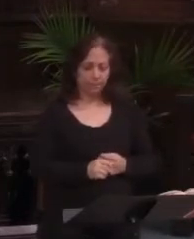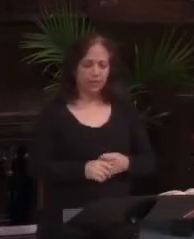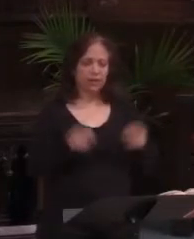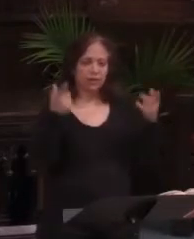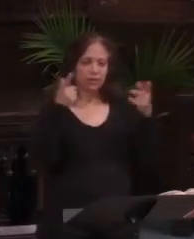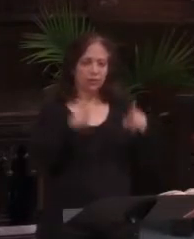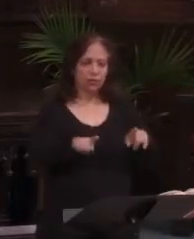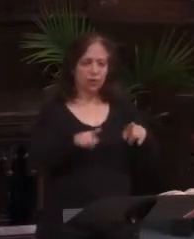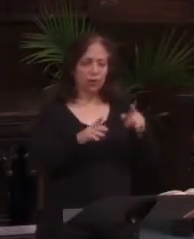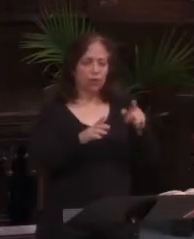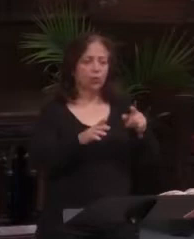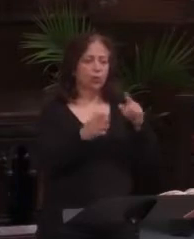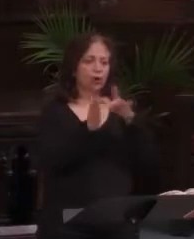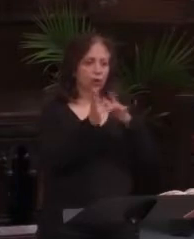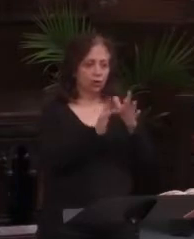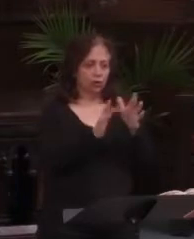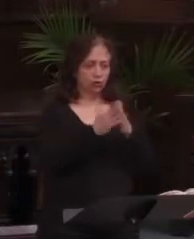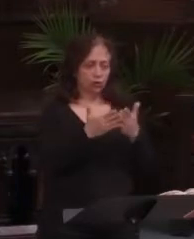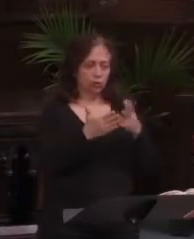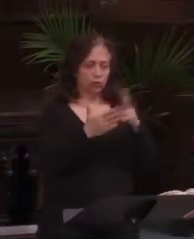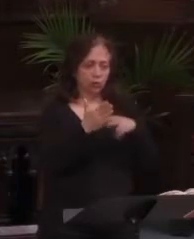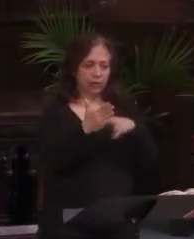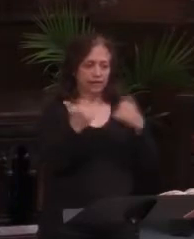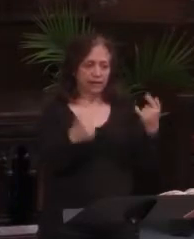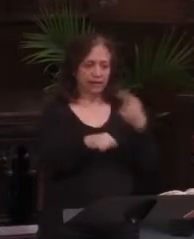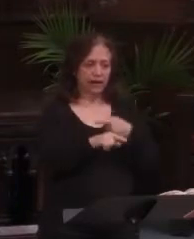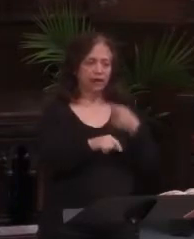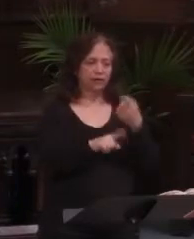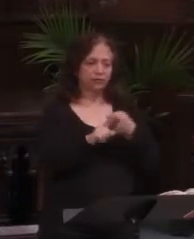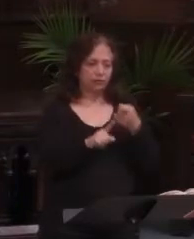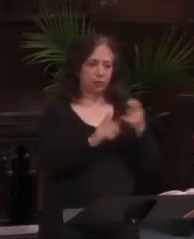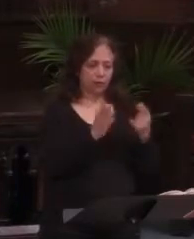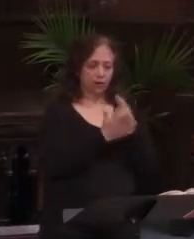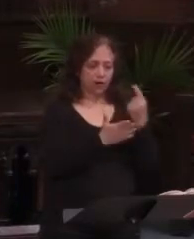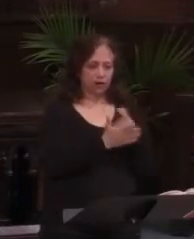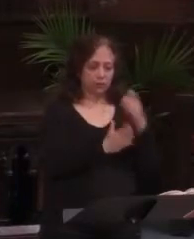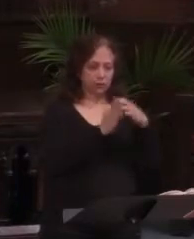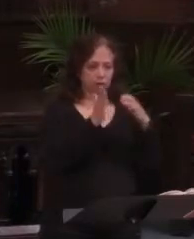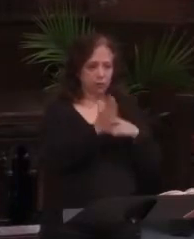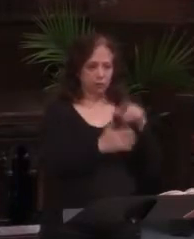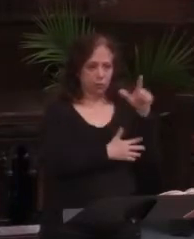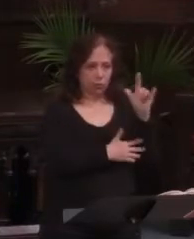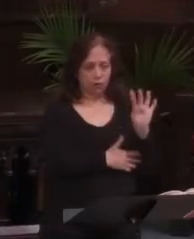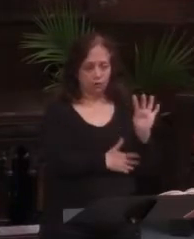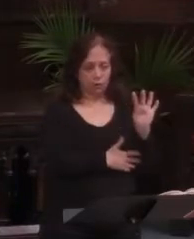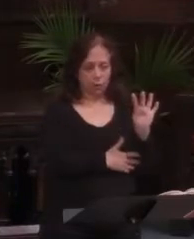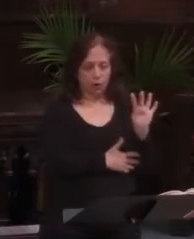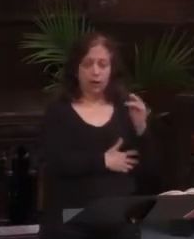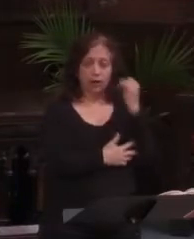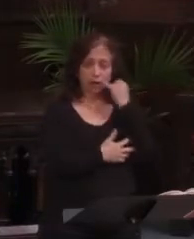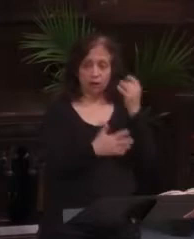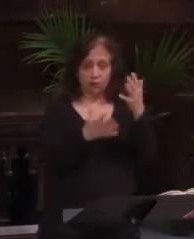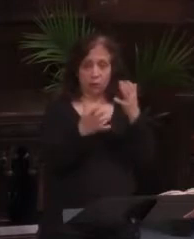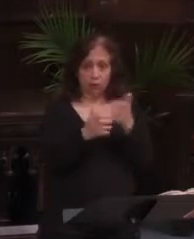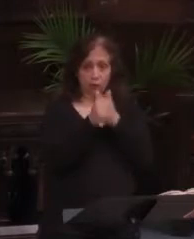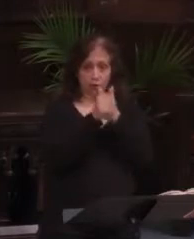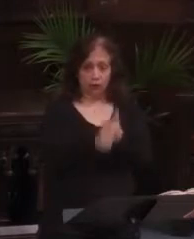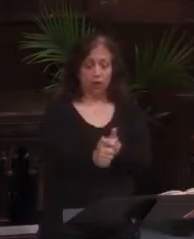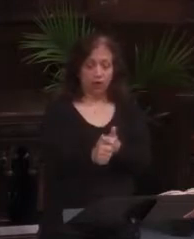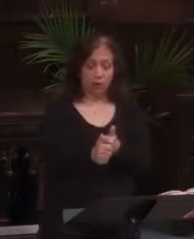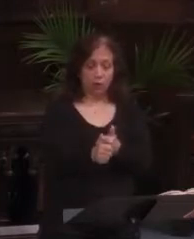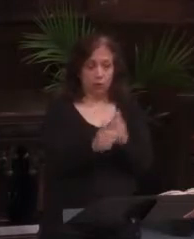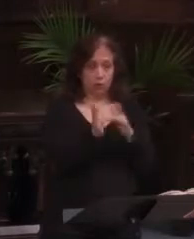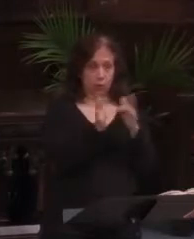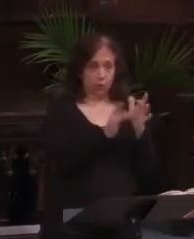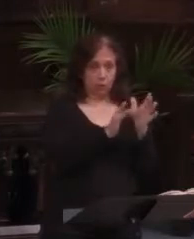So our scripture reading today comes from the Gospel of Luke, the 24th chapter. If you would like to follow along in